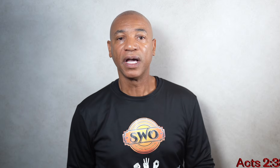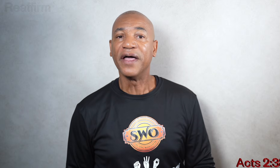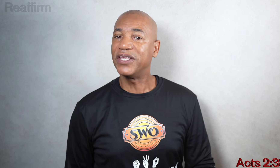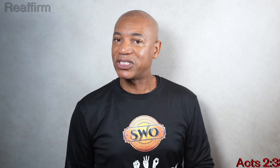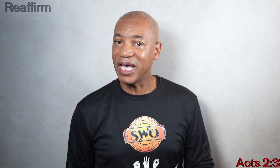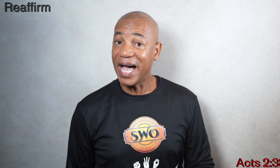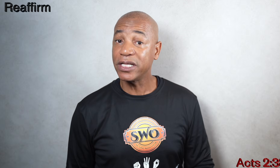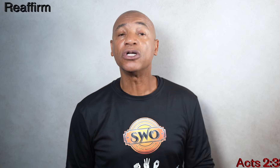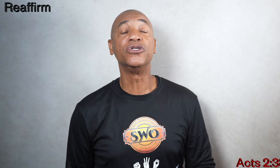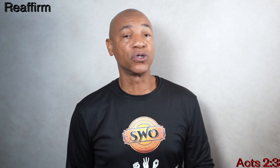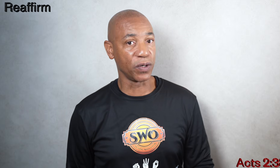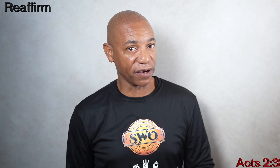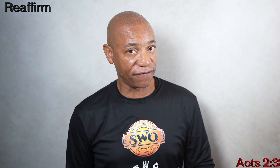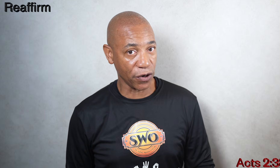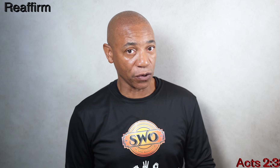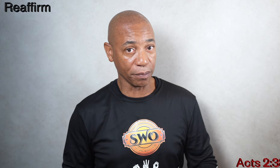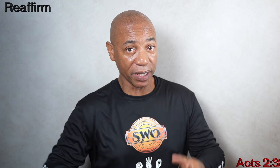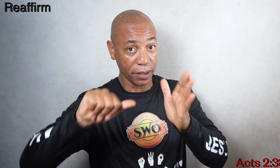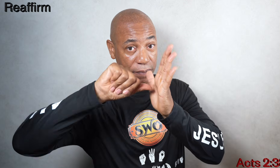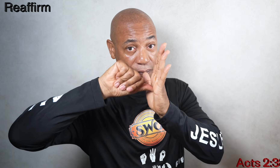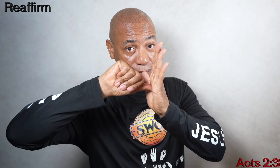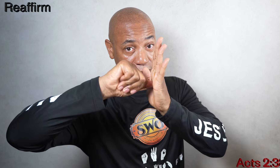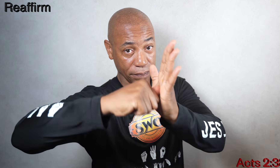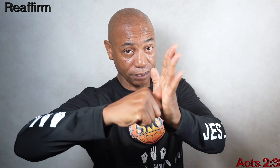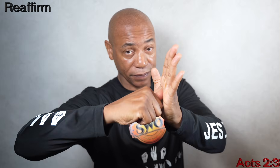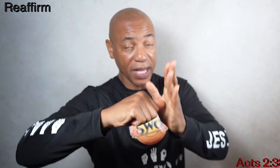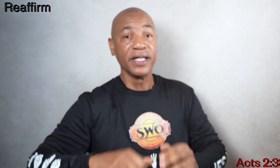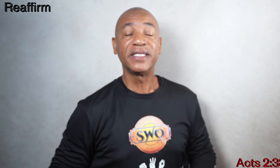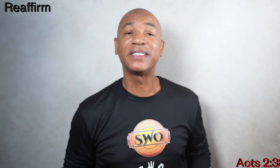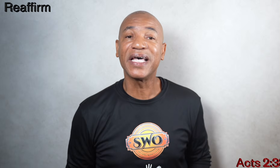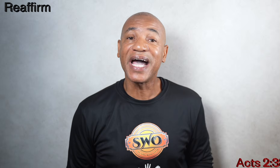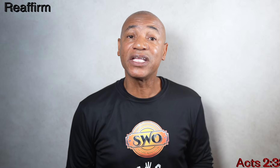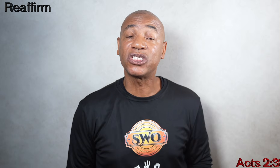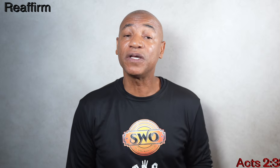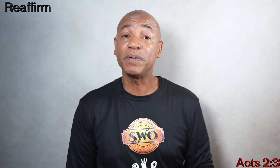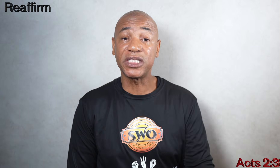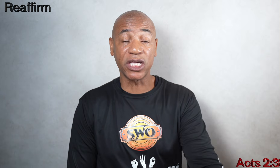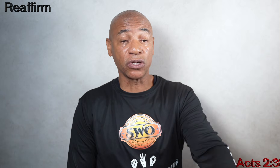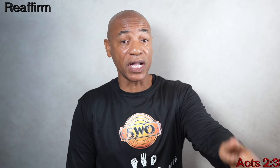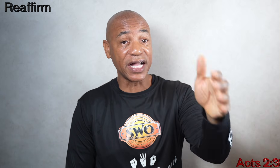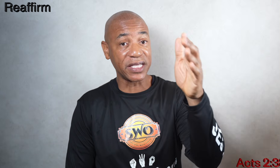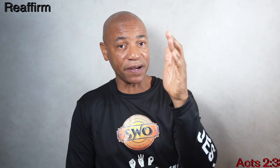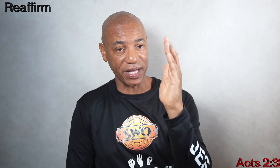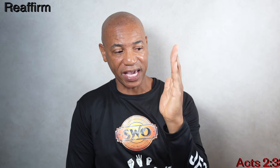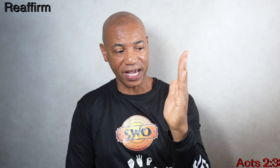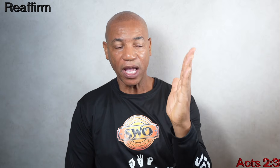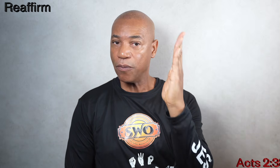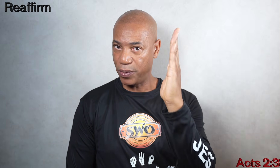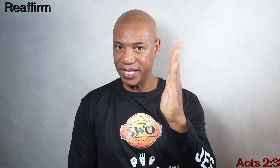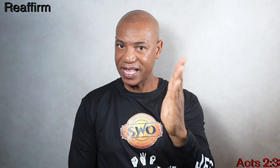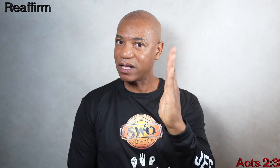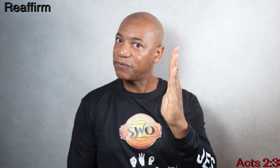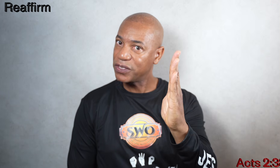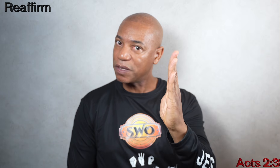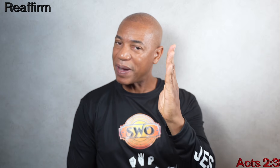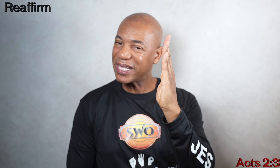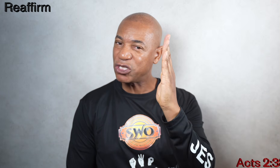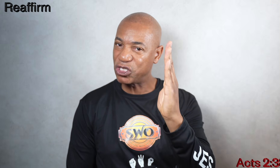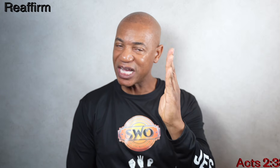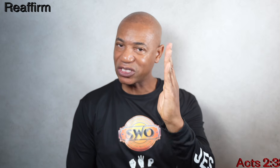The sign to reaffirm. To sign is simply take your non-dominant hand, bring that out in front of the body just